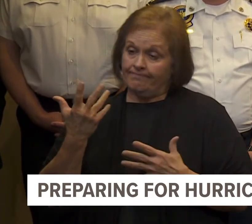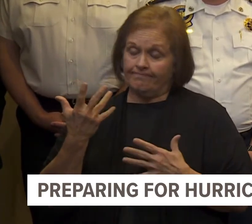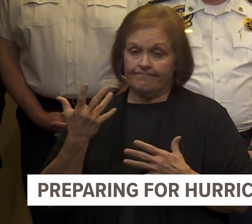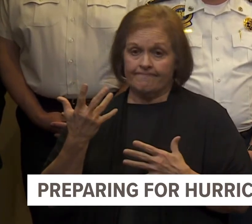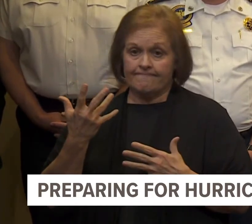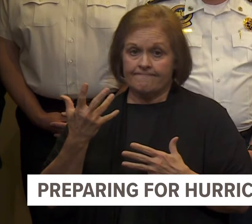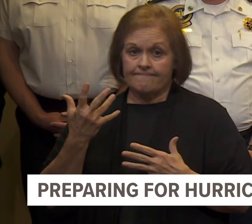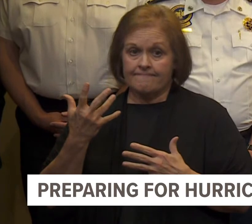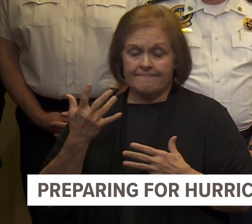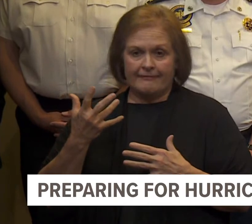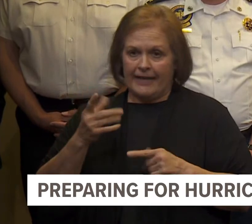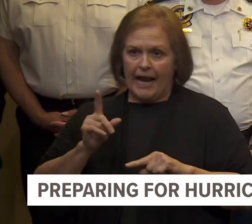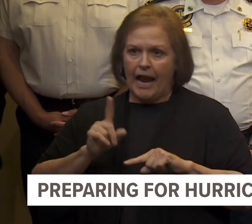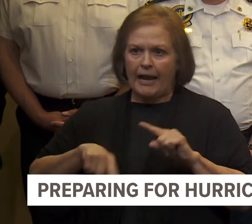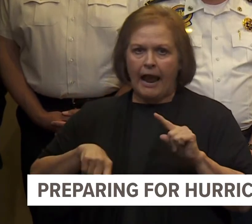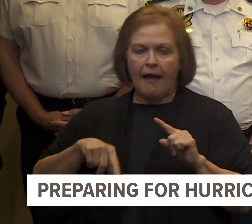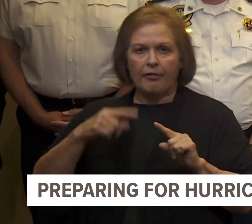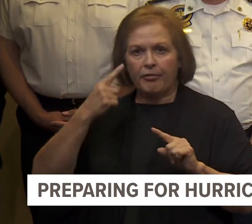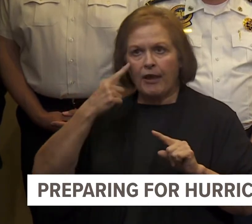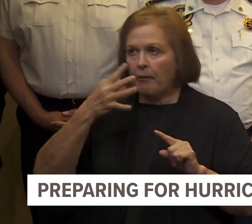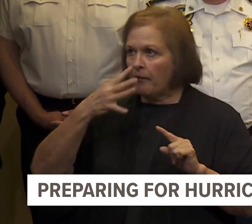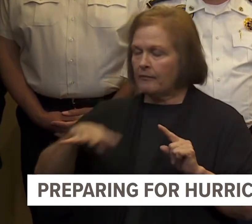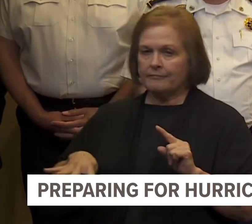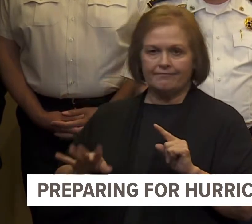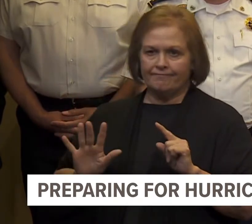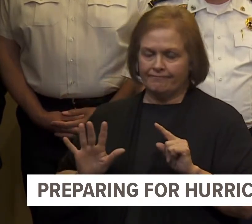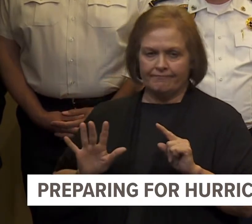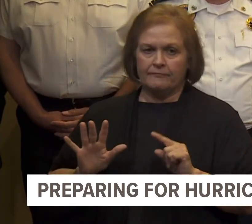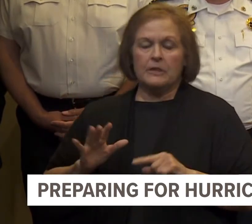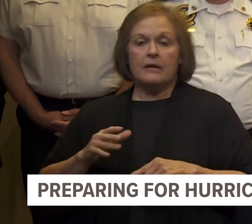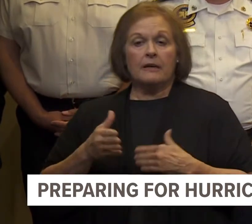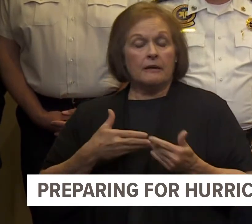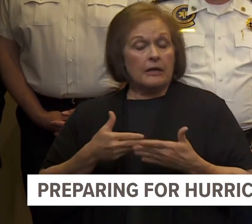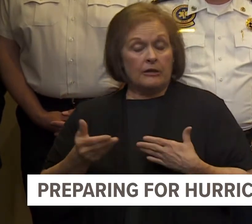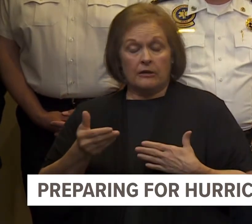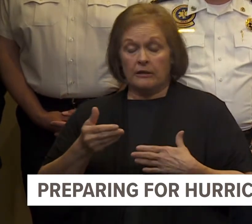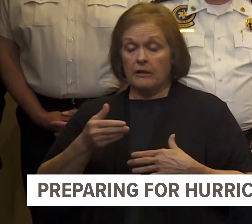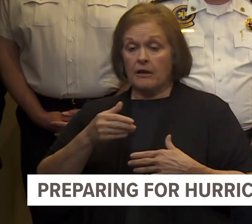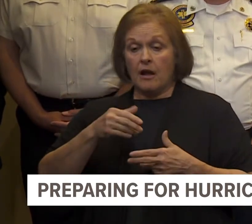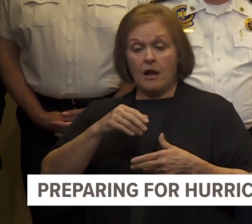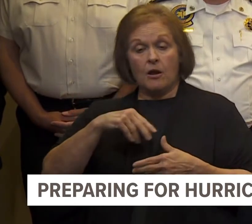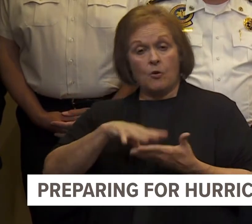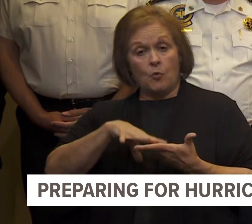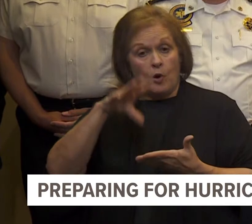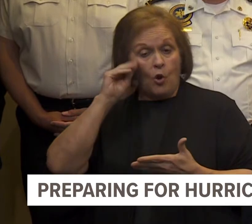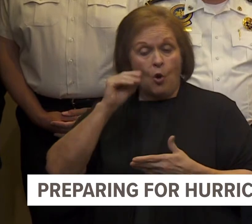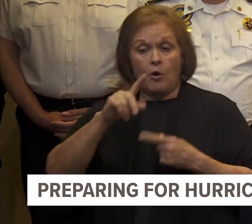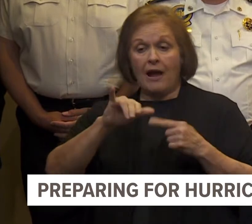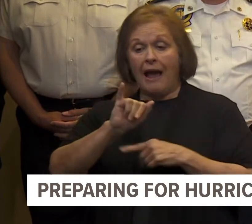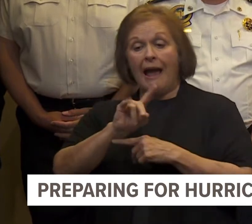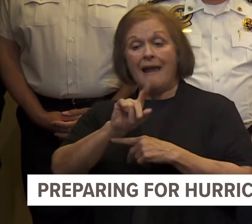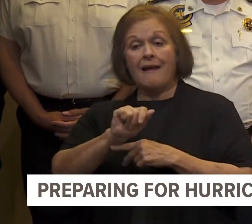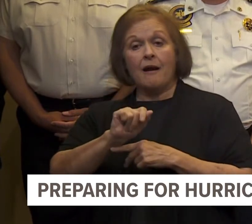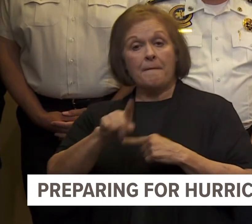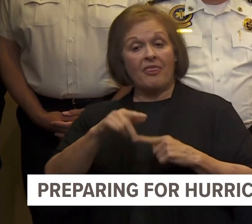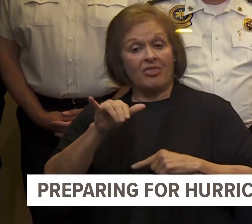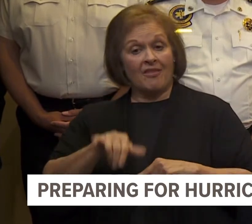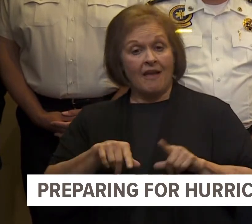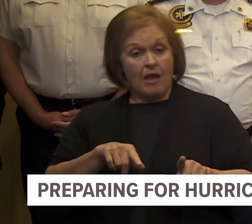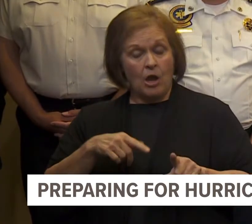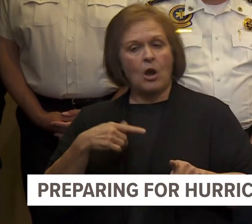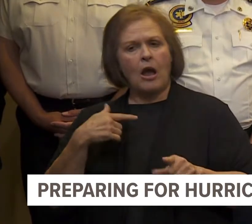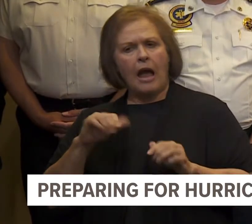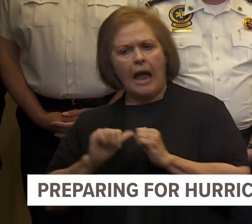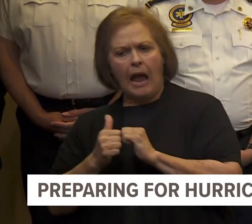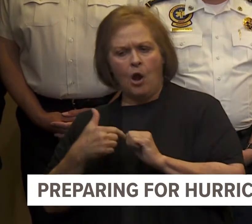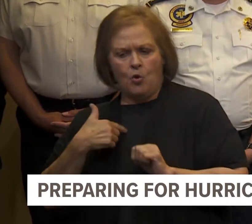be eliminated. But what we've also learned, even from Hurricane Ida, and just in terms of ways that we can improve,